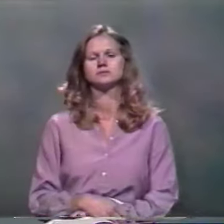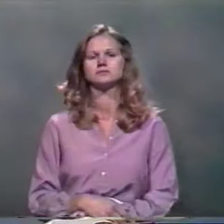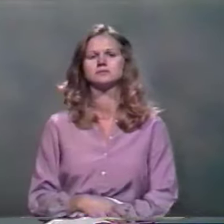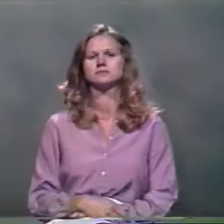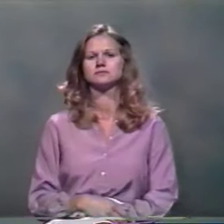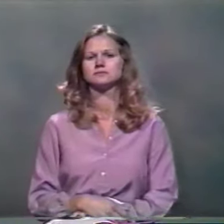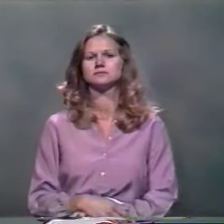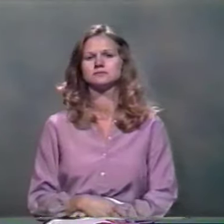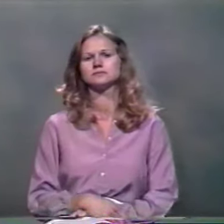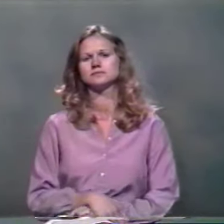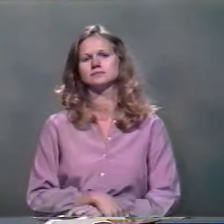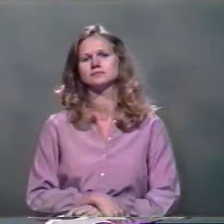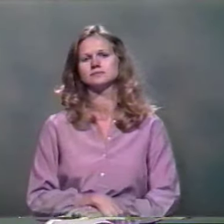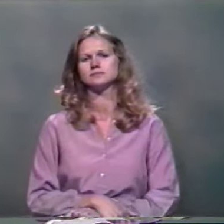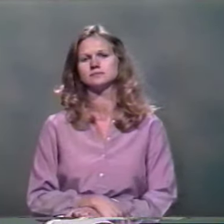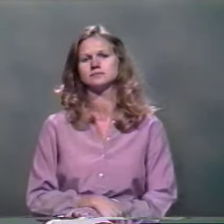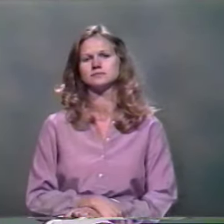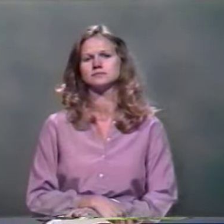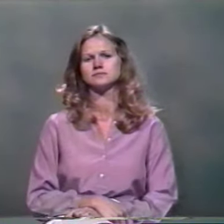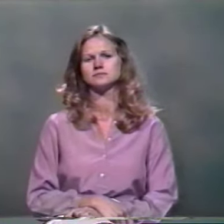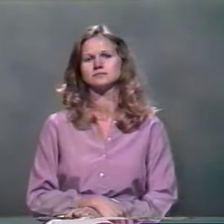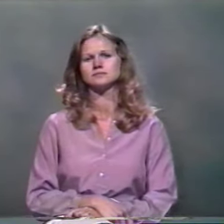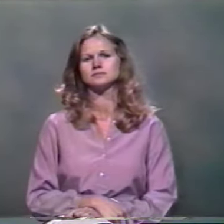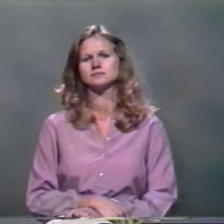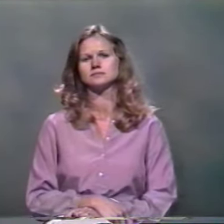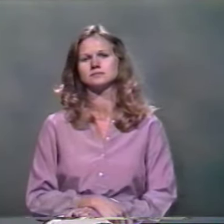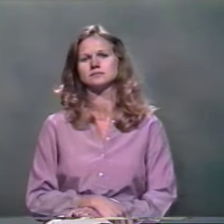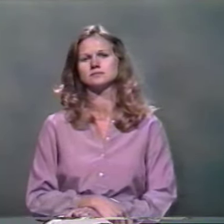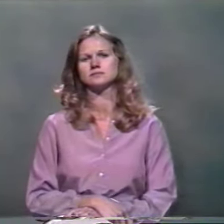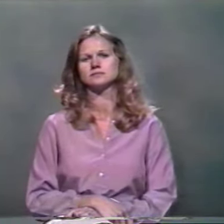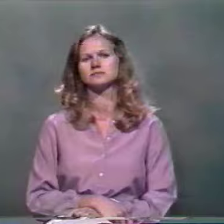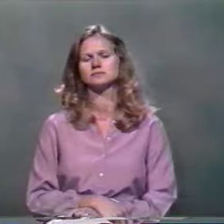I know that, but he's usually late. It seems he's always late.